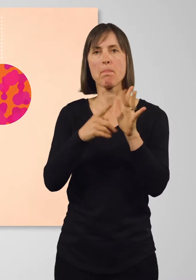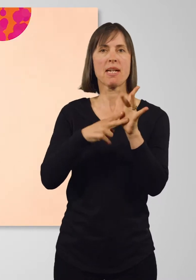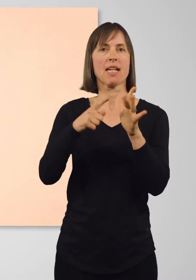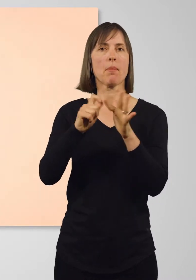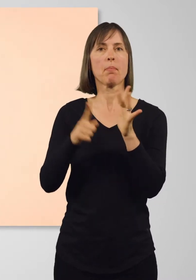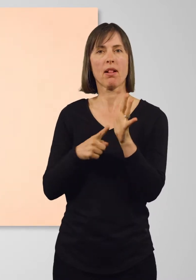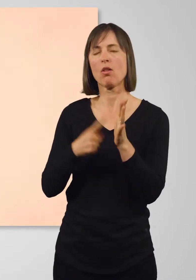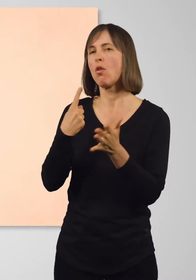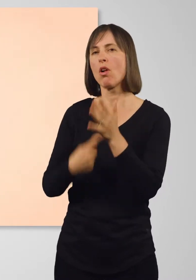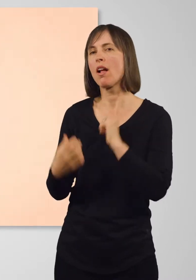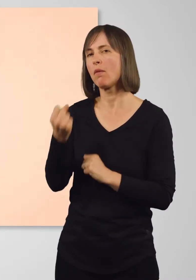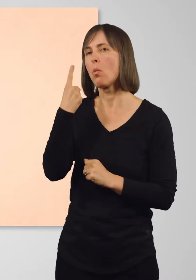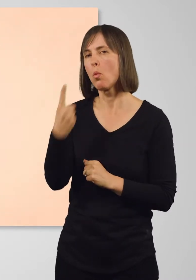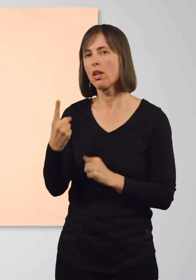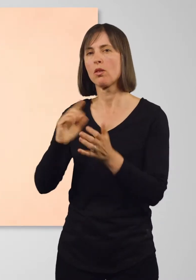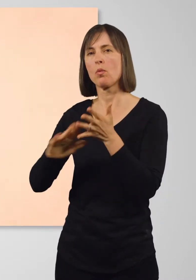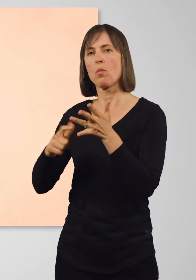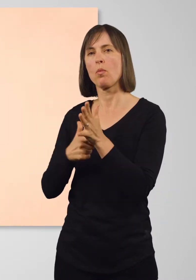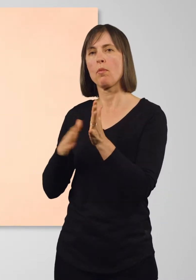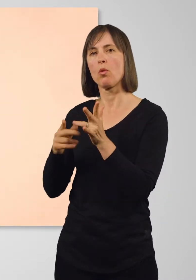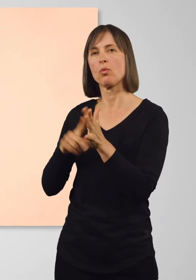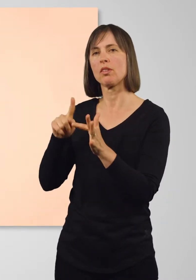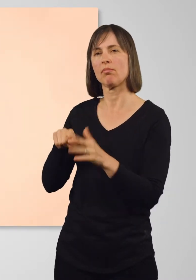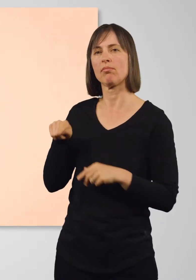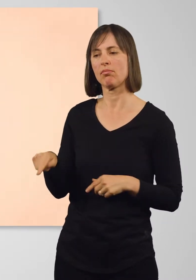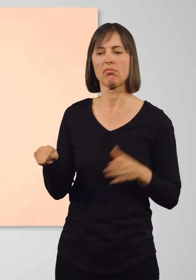The mini pill contains only 1 hormone.